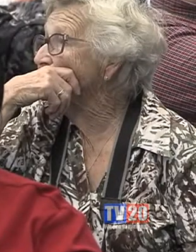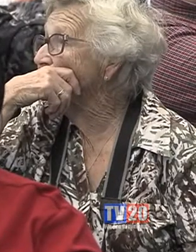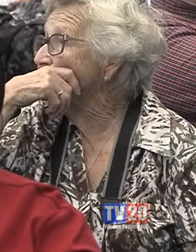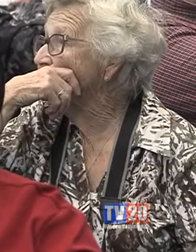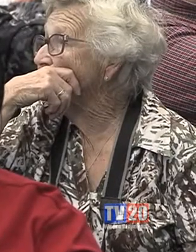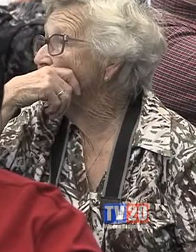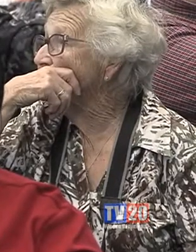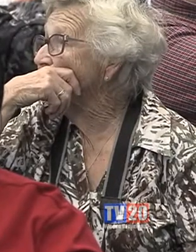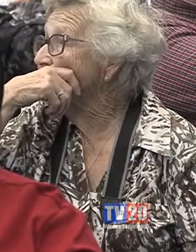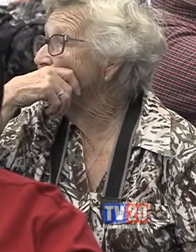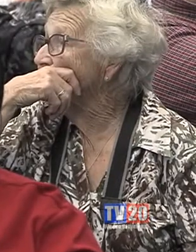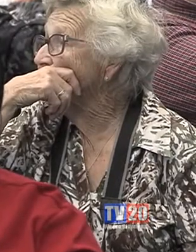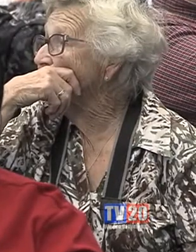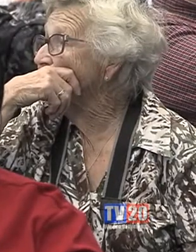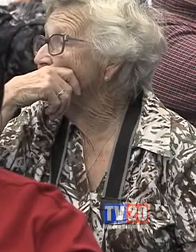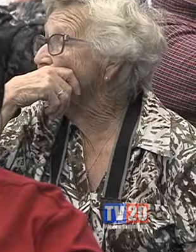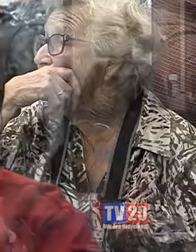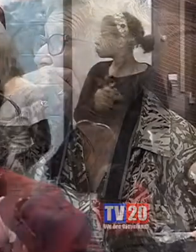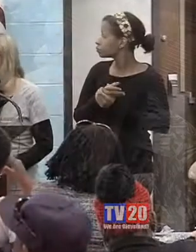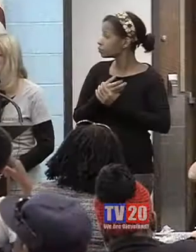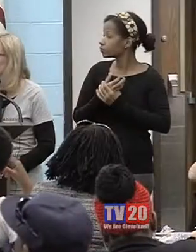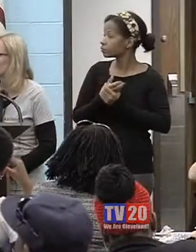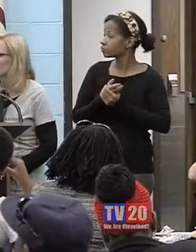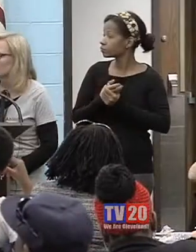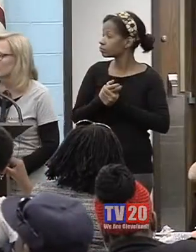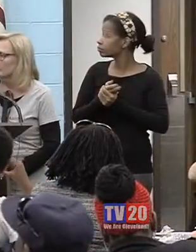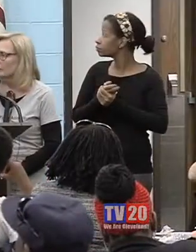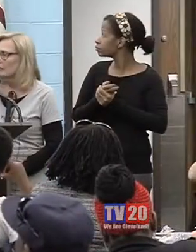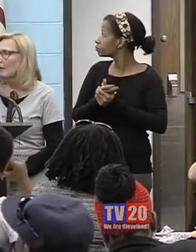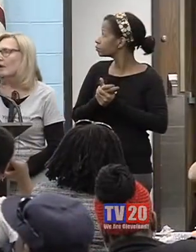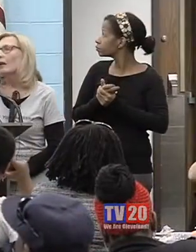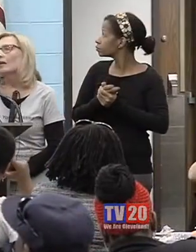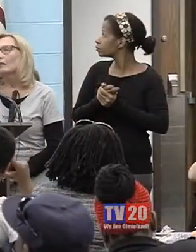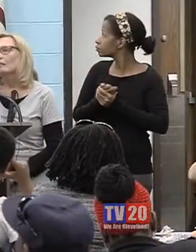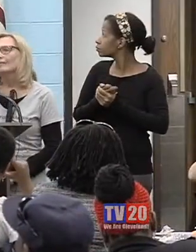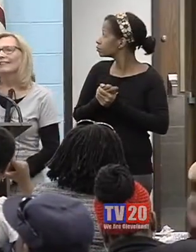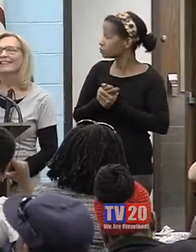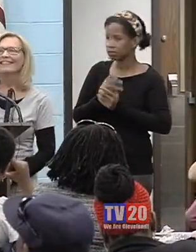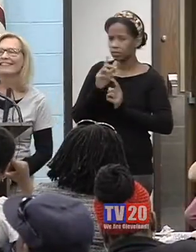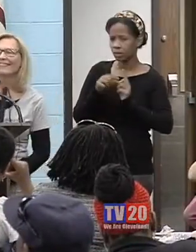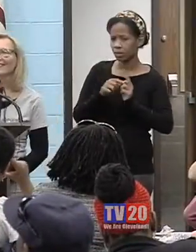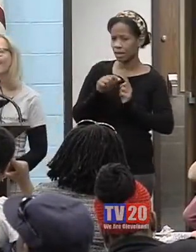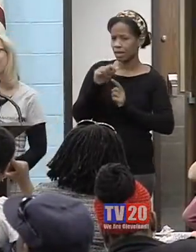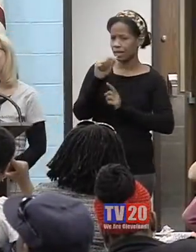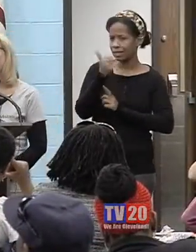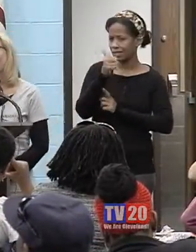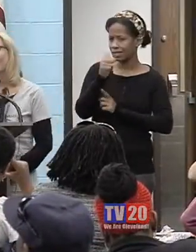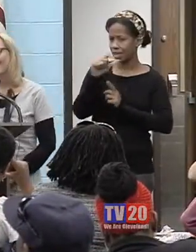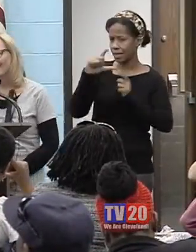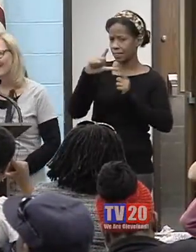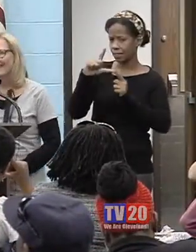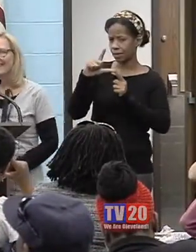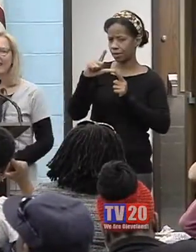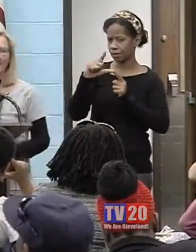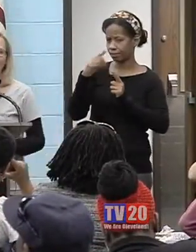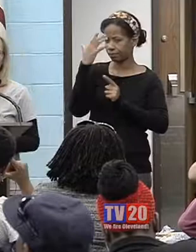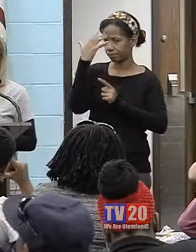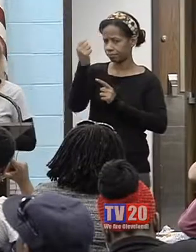get rid of the visual clutter. And did you talk about the 10 letters? You always like to talk about the 10 letters in memory.